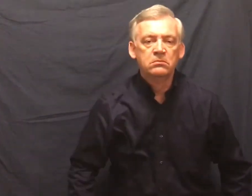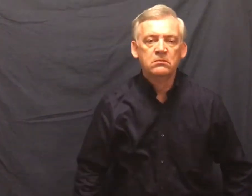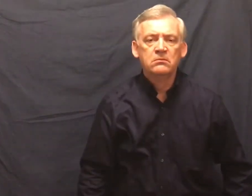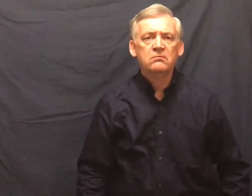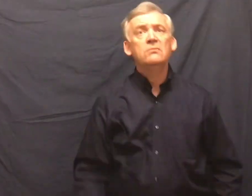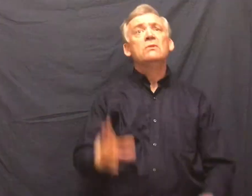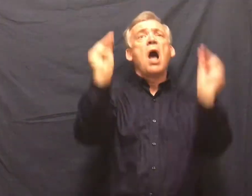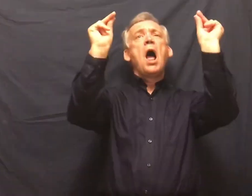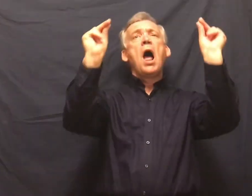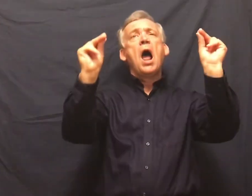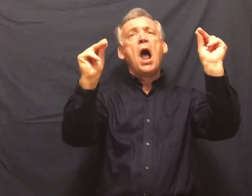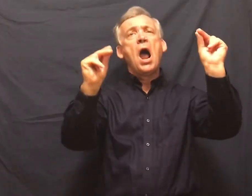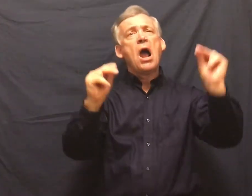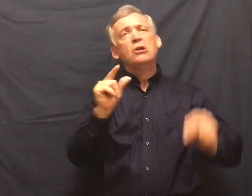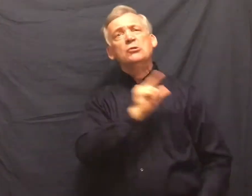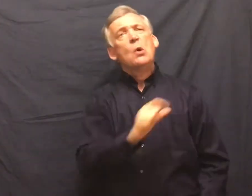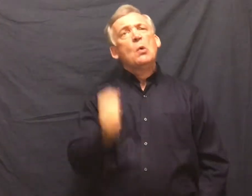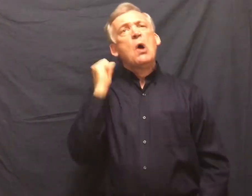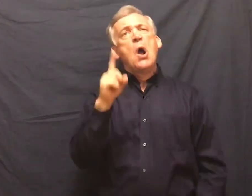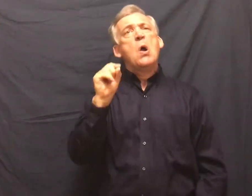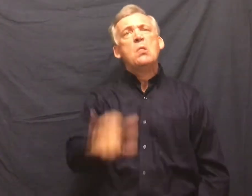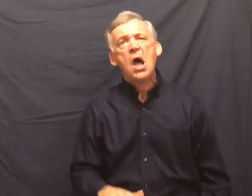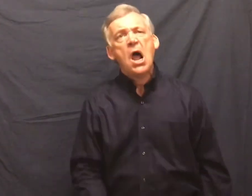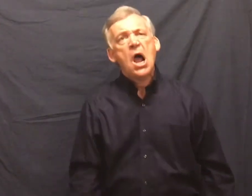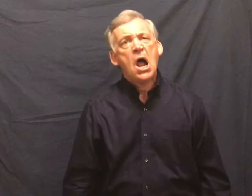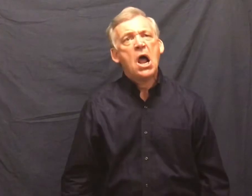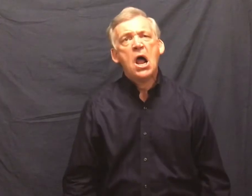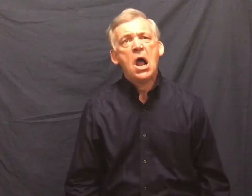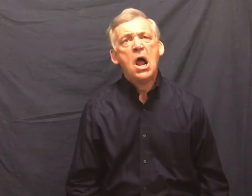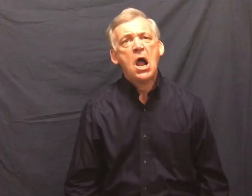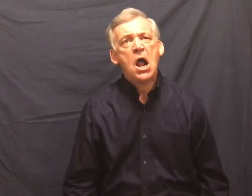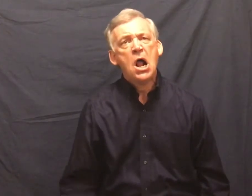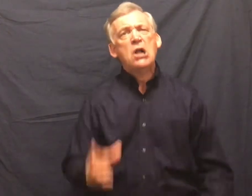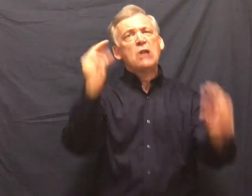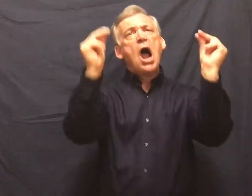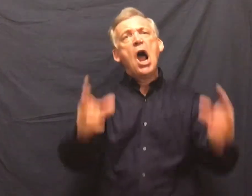won't, Lenny cried frantically. He won't do nothing like that.